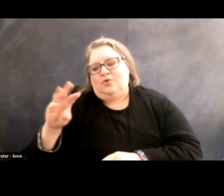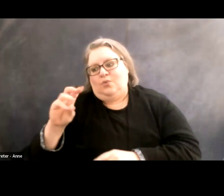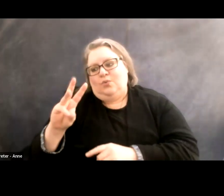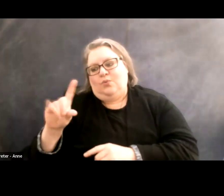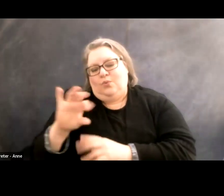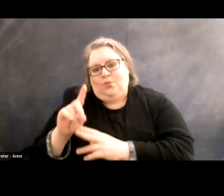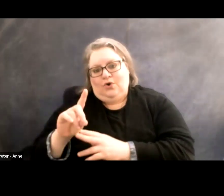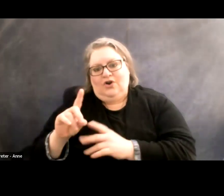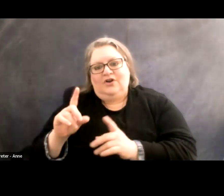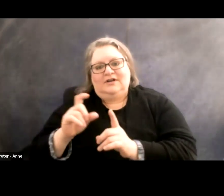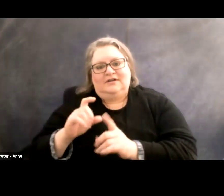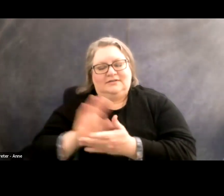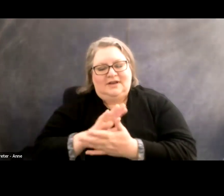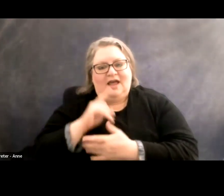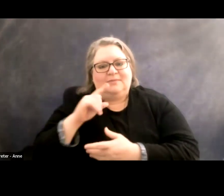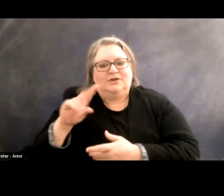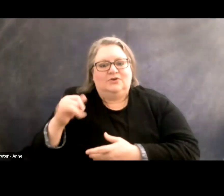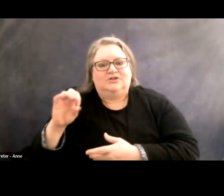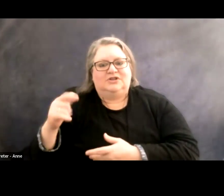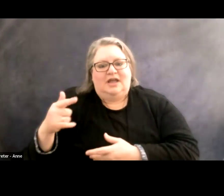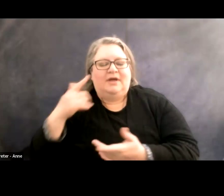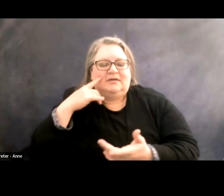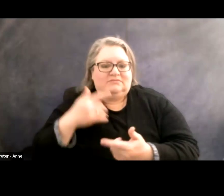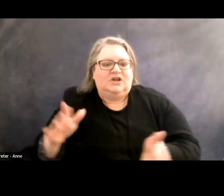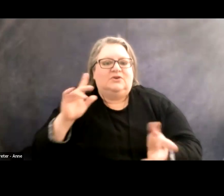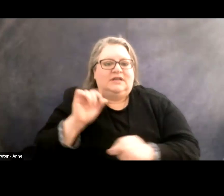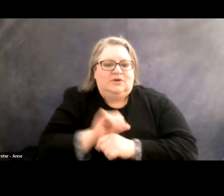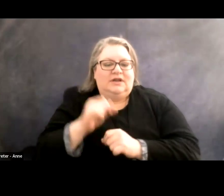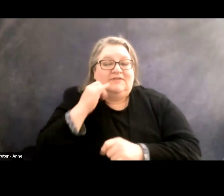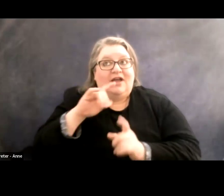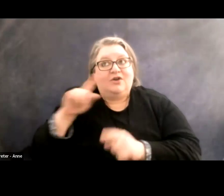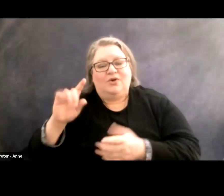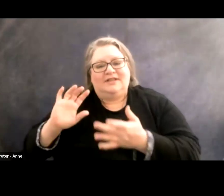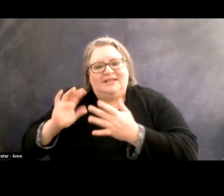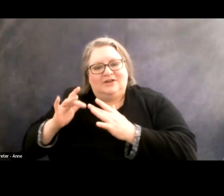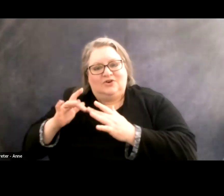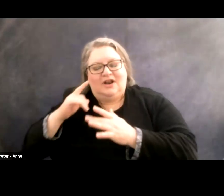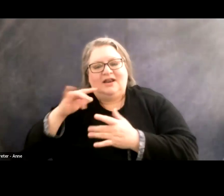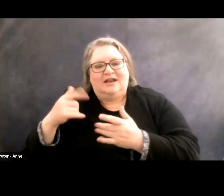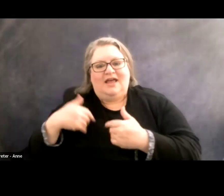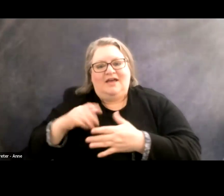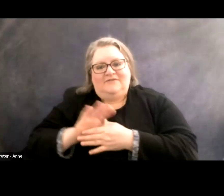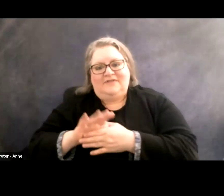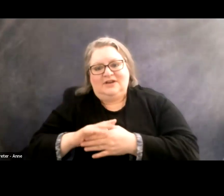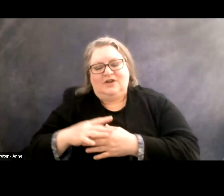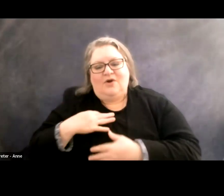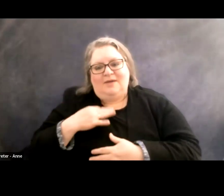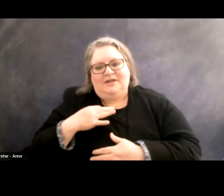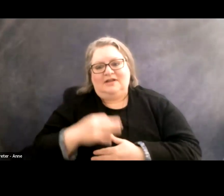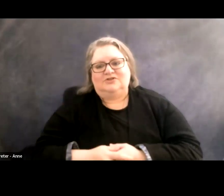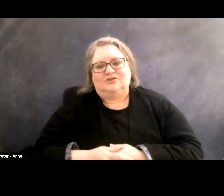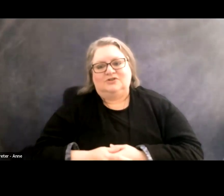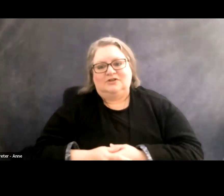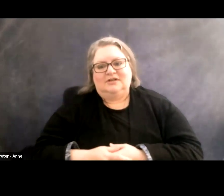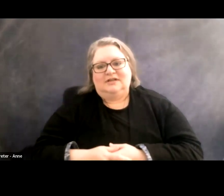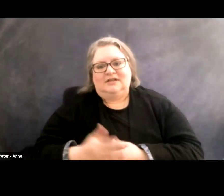generally works. If I have to go to the internet or, have a video application,